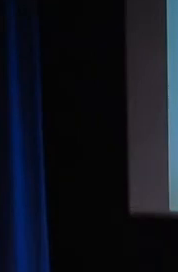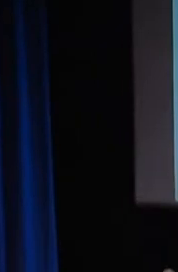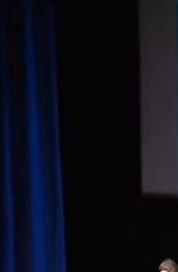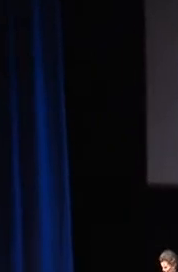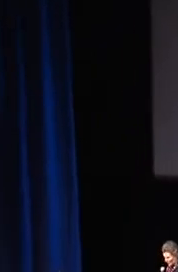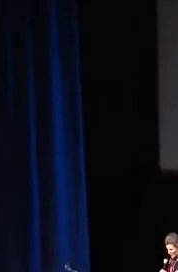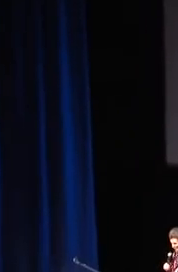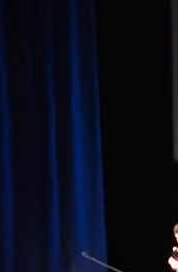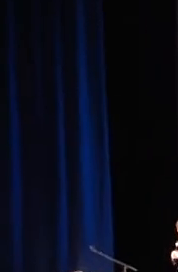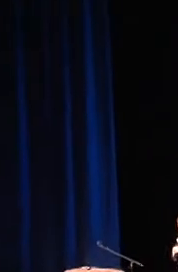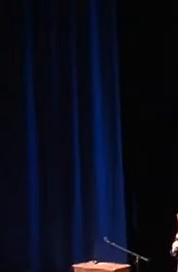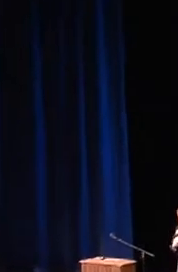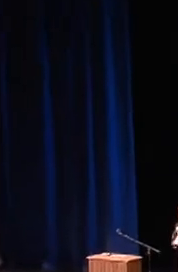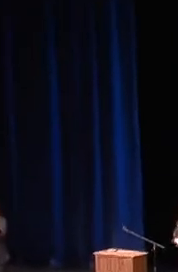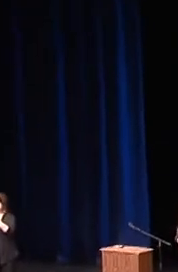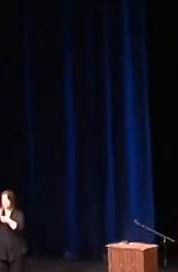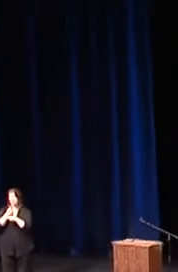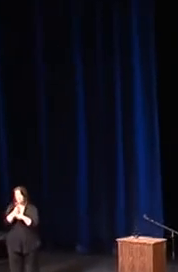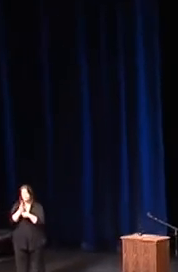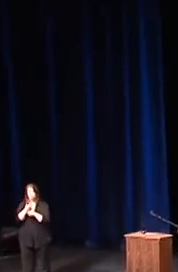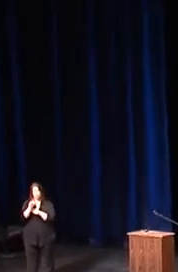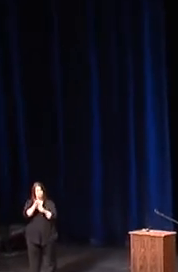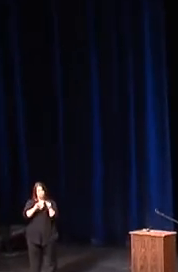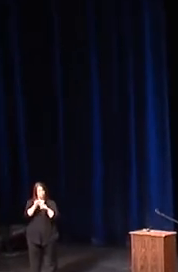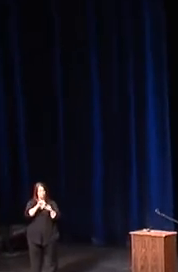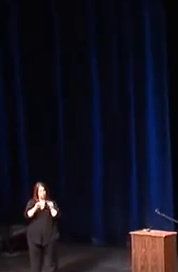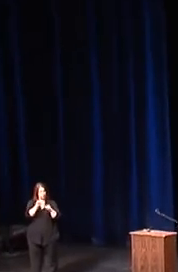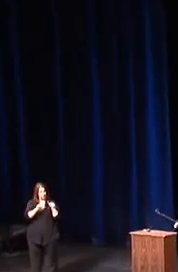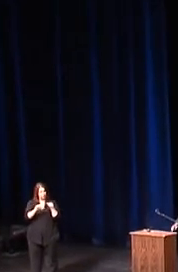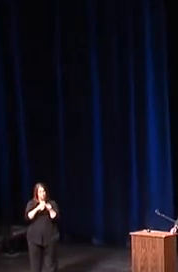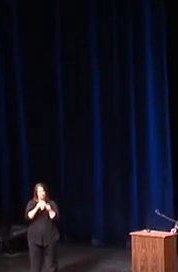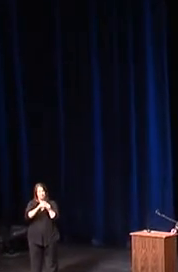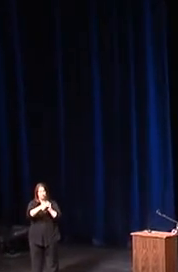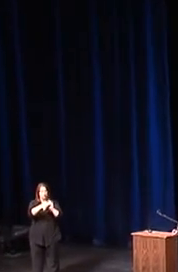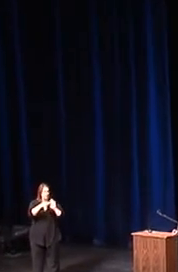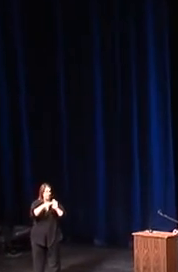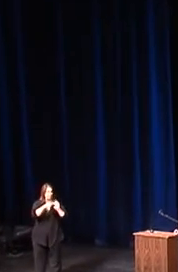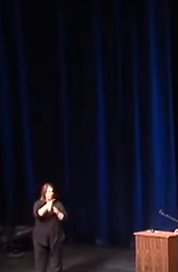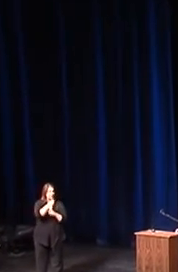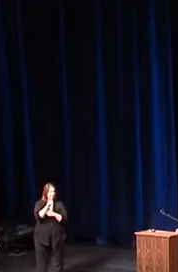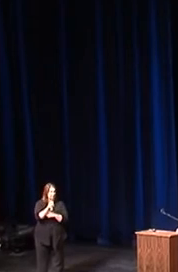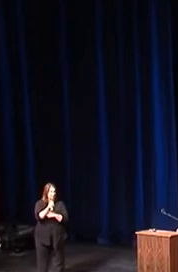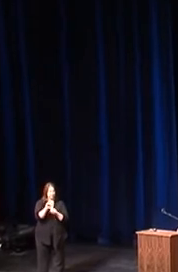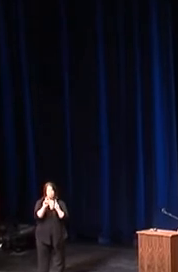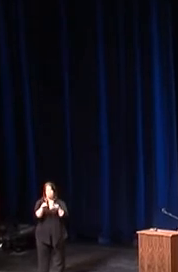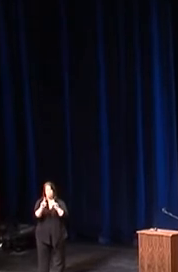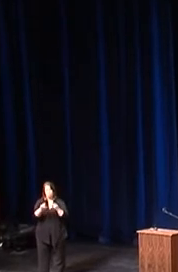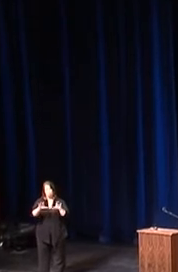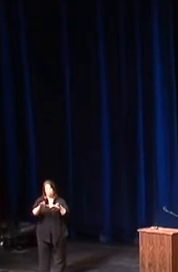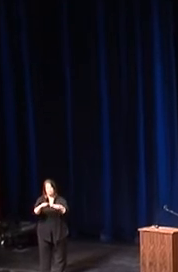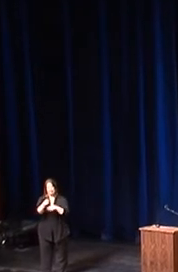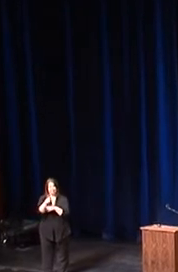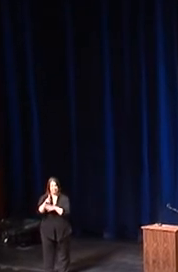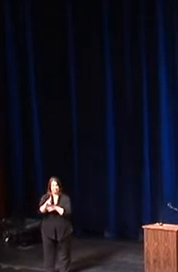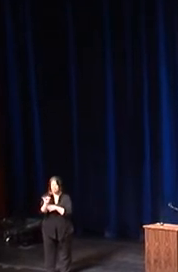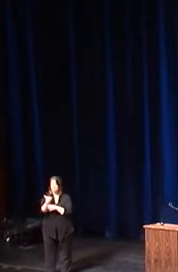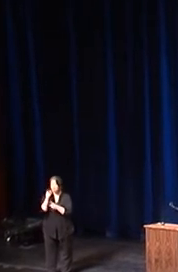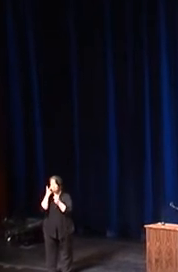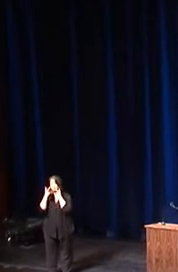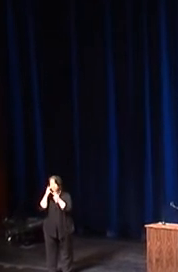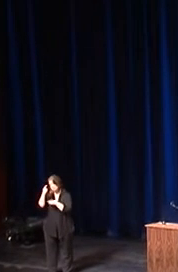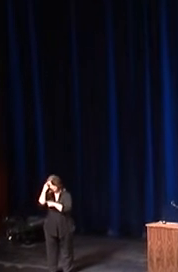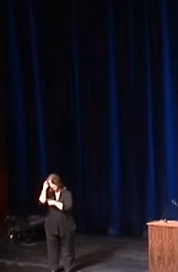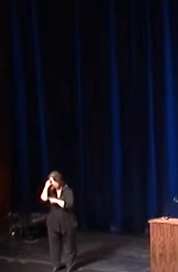Because you disconnect a few social circuits, and then you get geek circuits. And geek circuits that do really interesting things, like visual thinking,